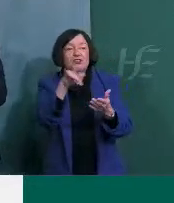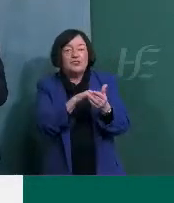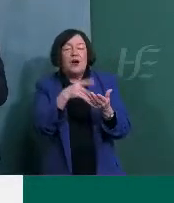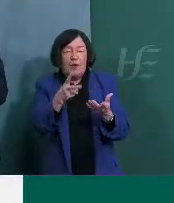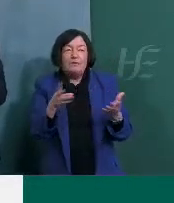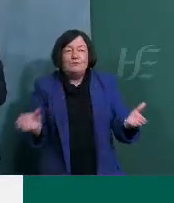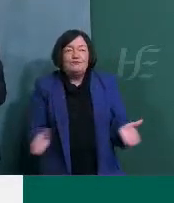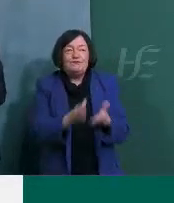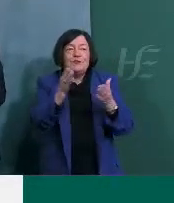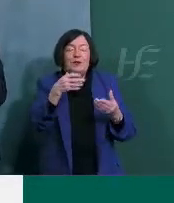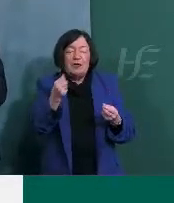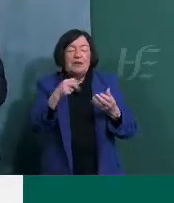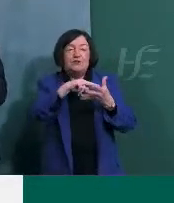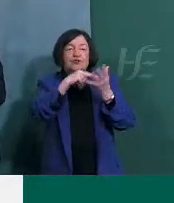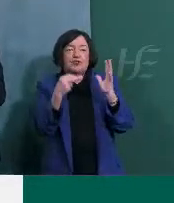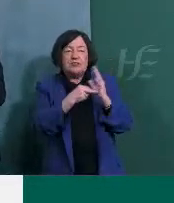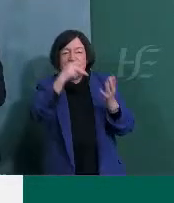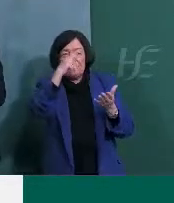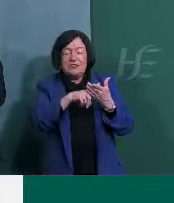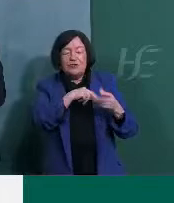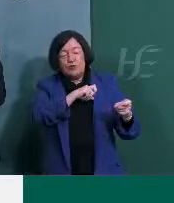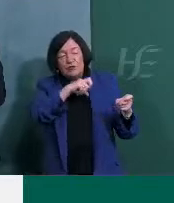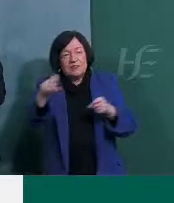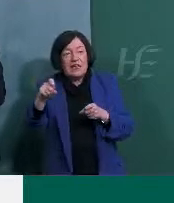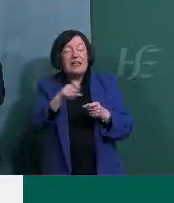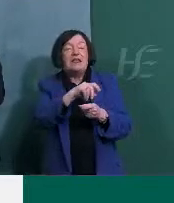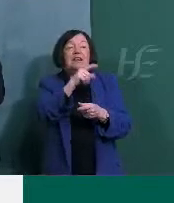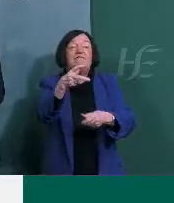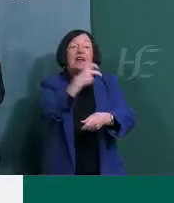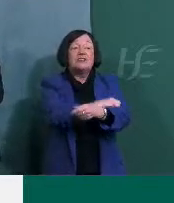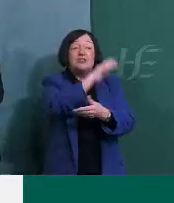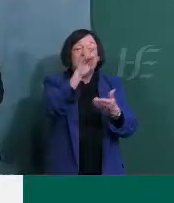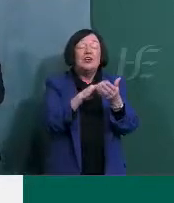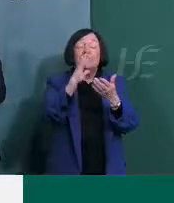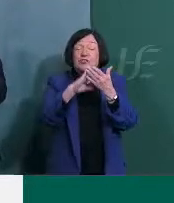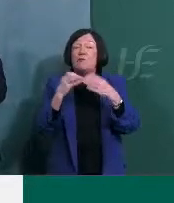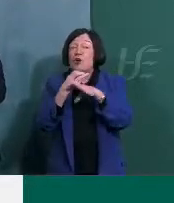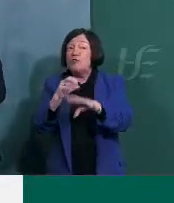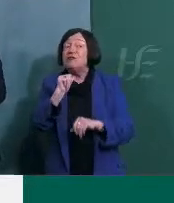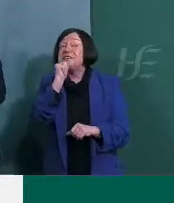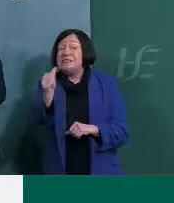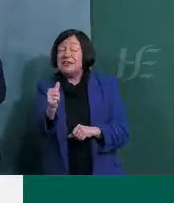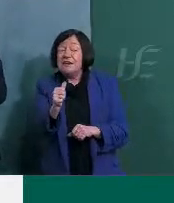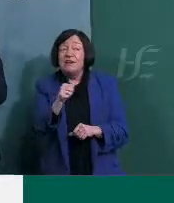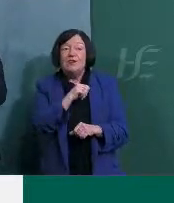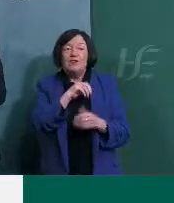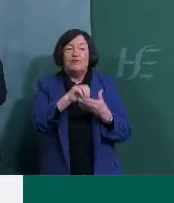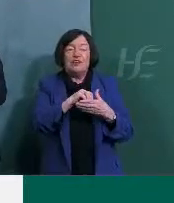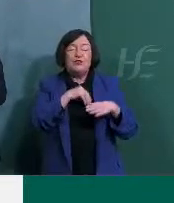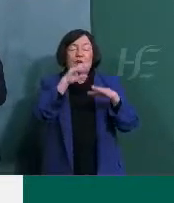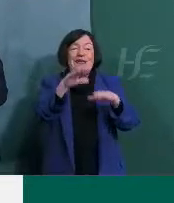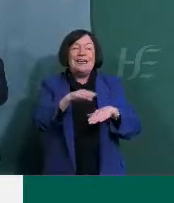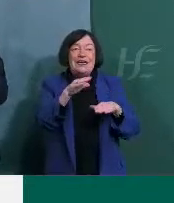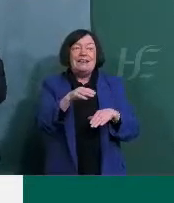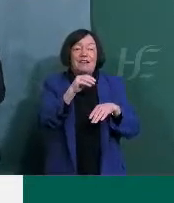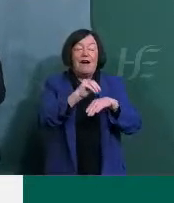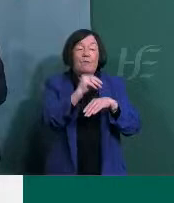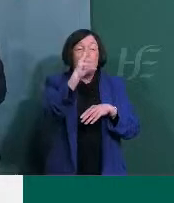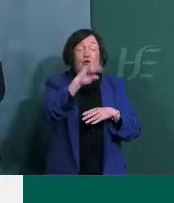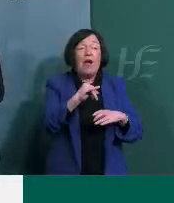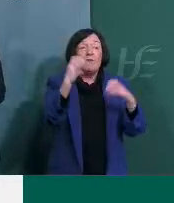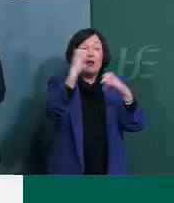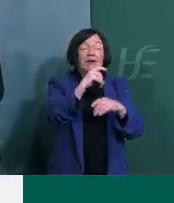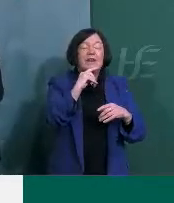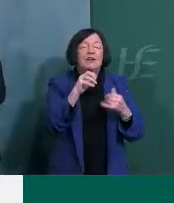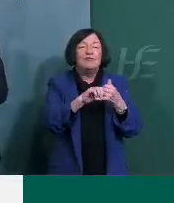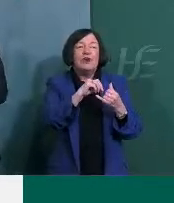that through. We made a strategic decision to retain the vaccination centres. Some countries didn't do that, primarily to try and ease the burden on primary care, but also, I